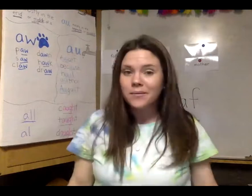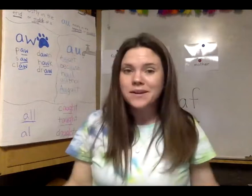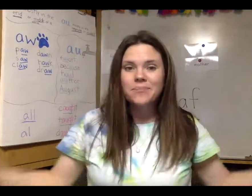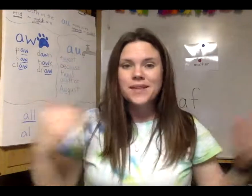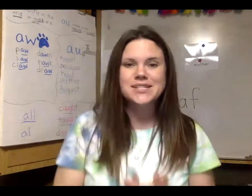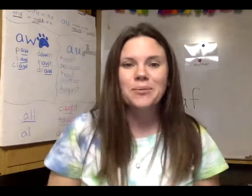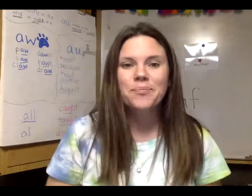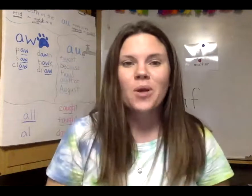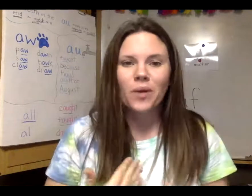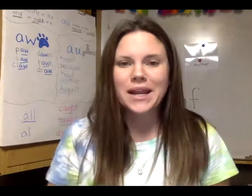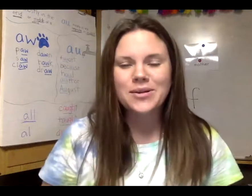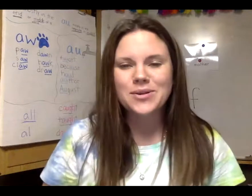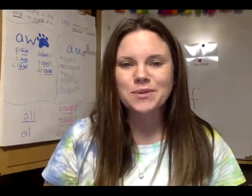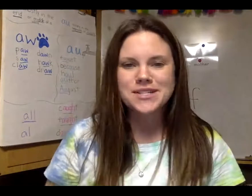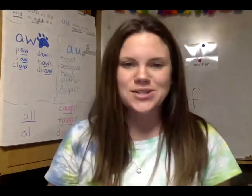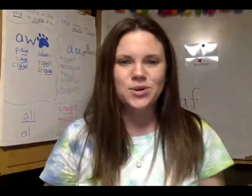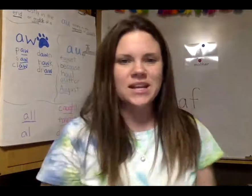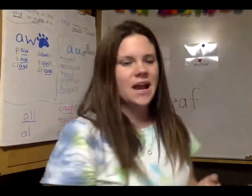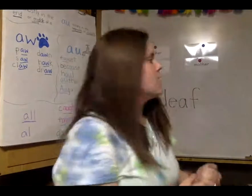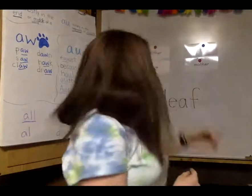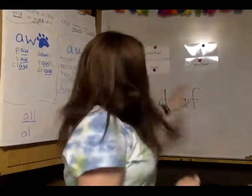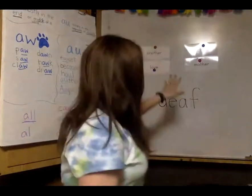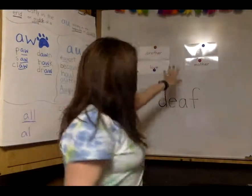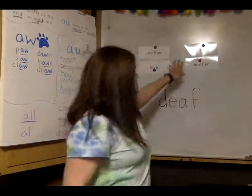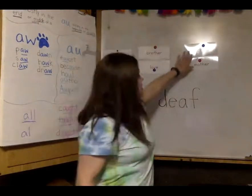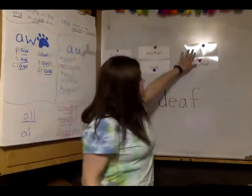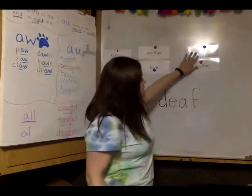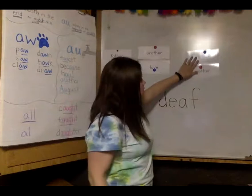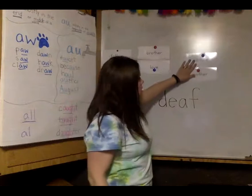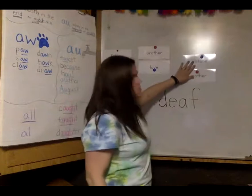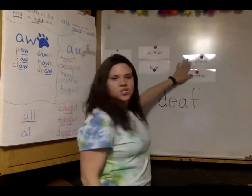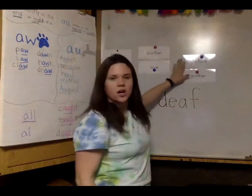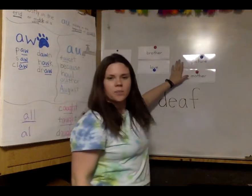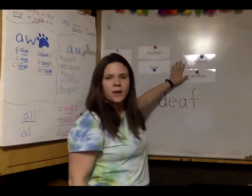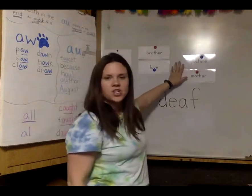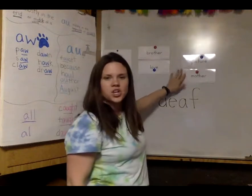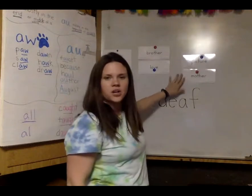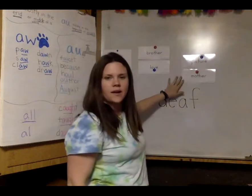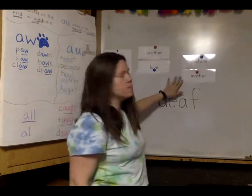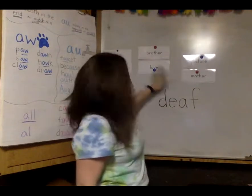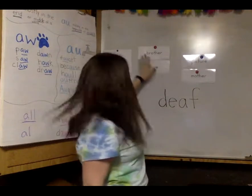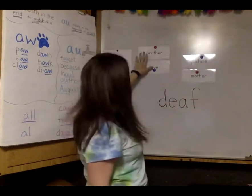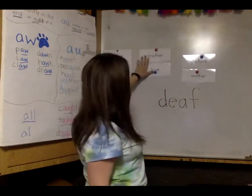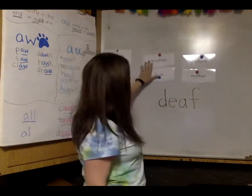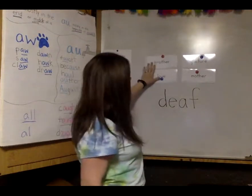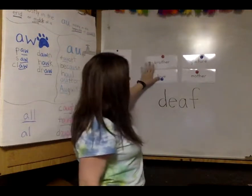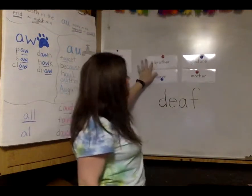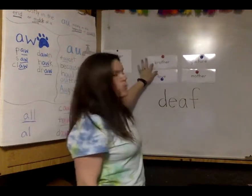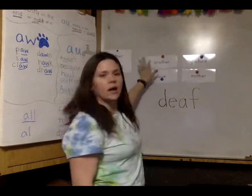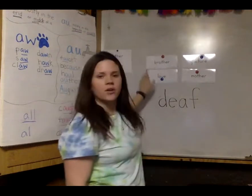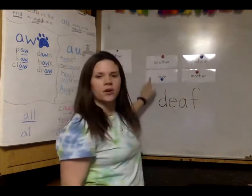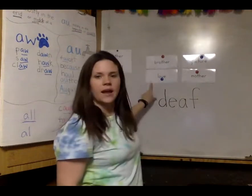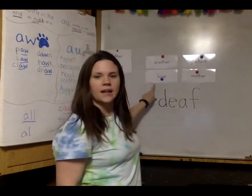sound. So we're going to hear those words in our story today. We're going to hear some of our sight words, which are picture and mother